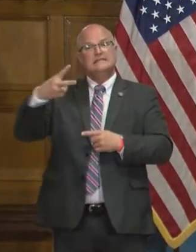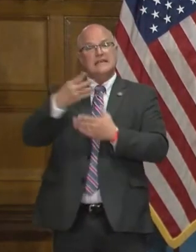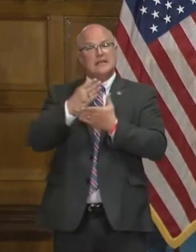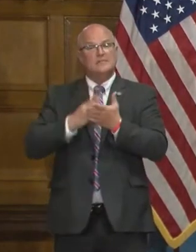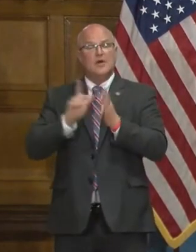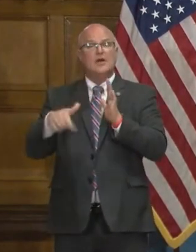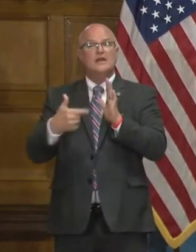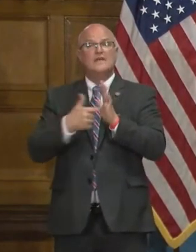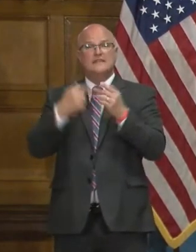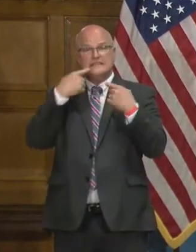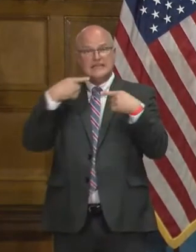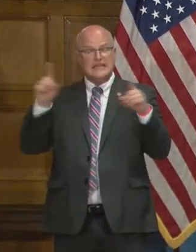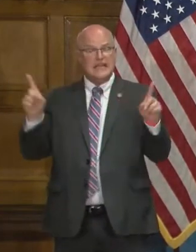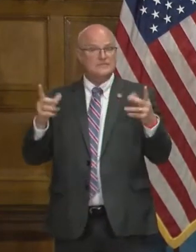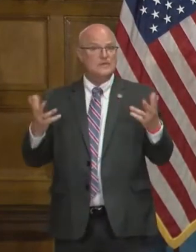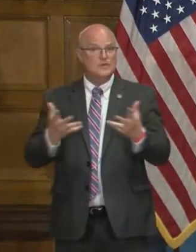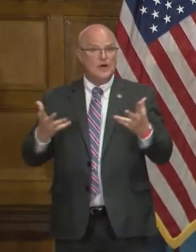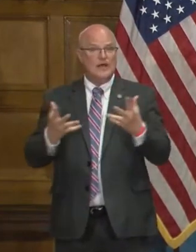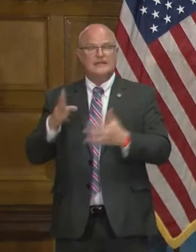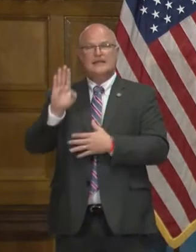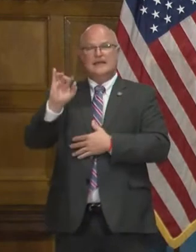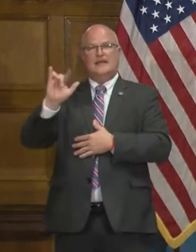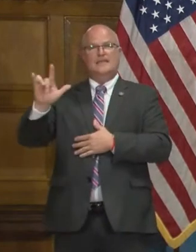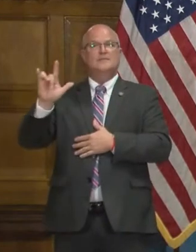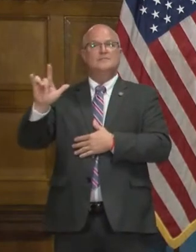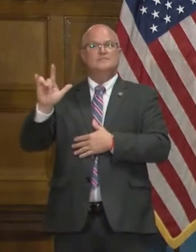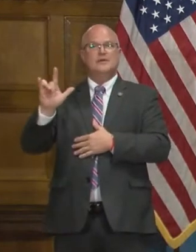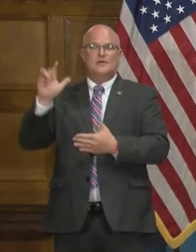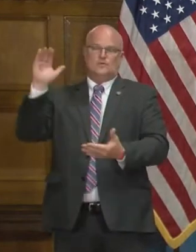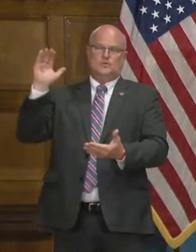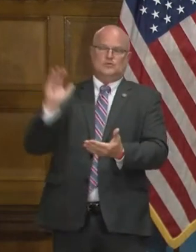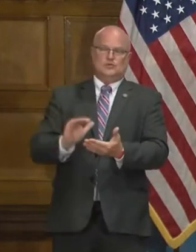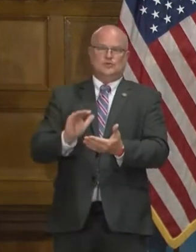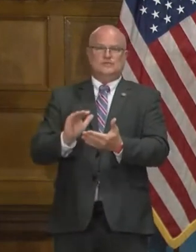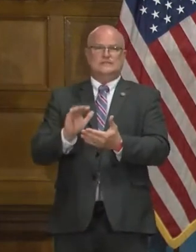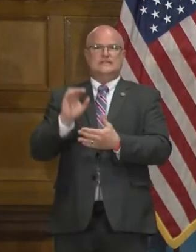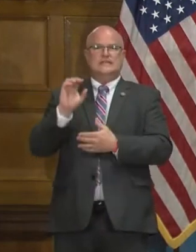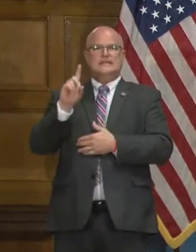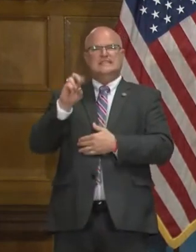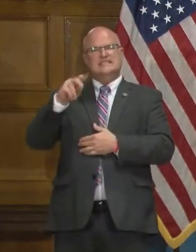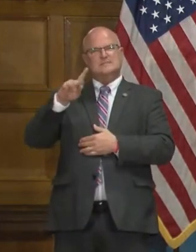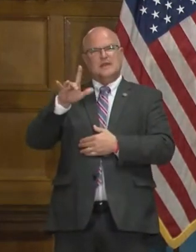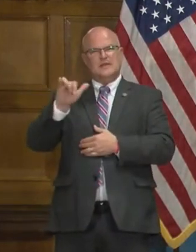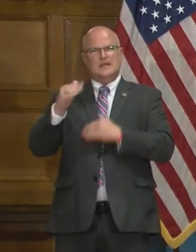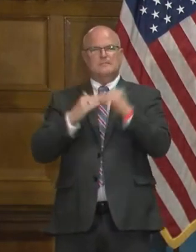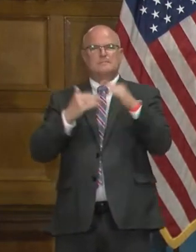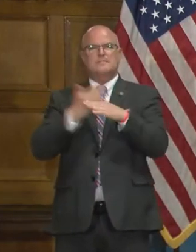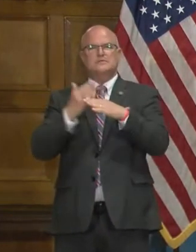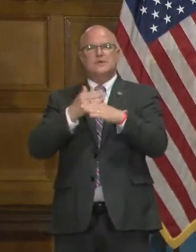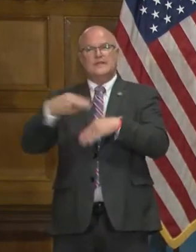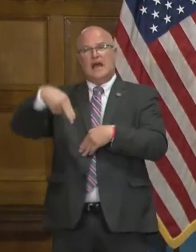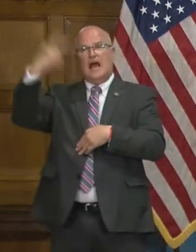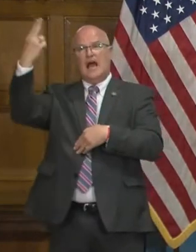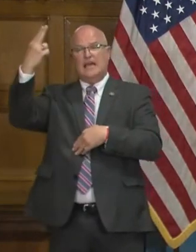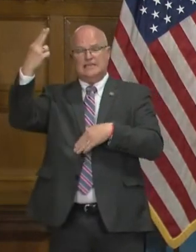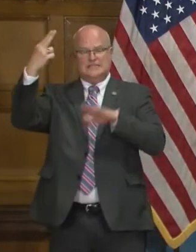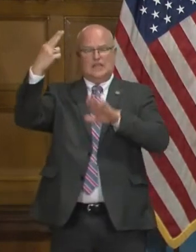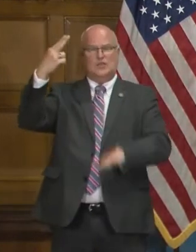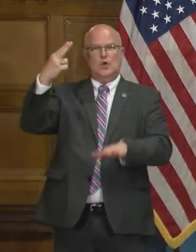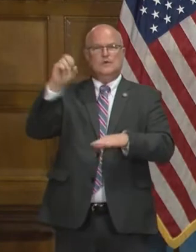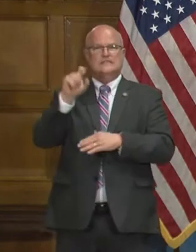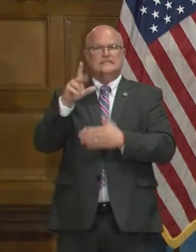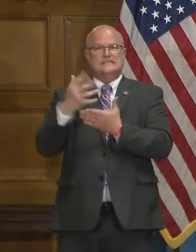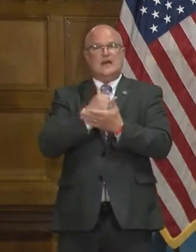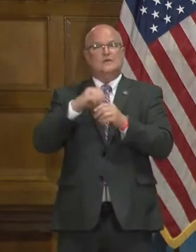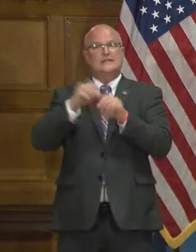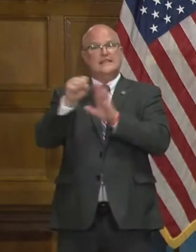of this announcement is that the bill reduces the disparity between the highest and lowest median salaries in